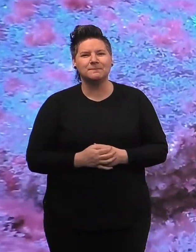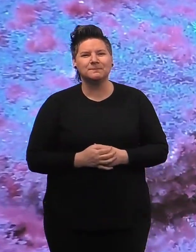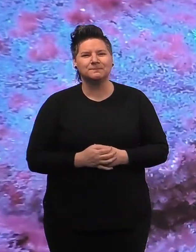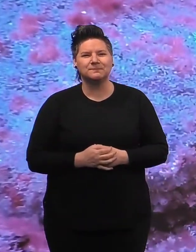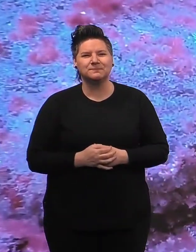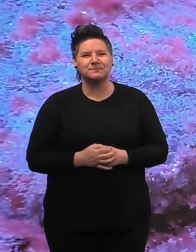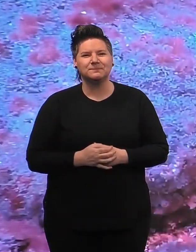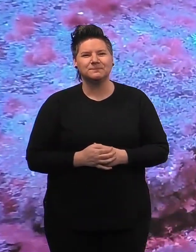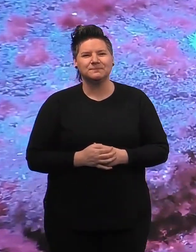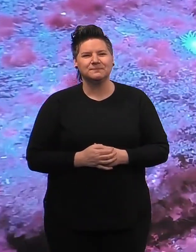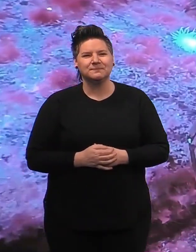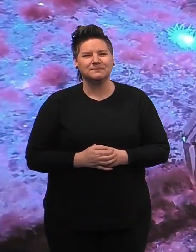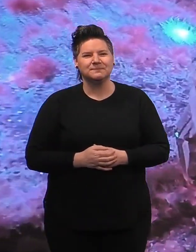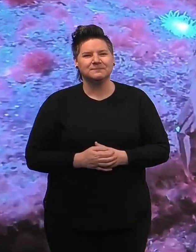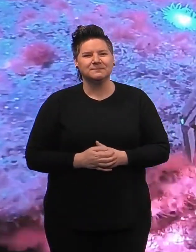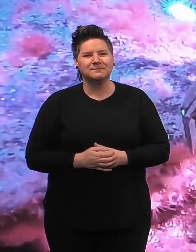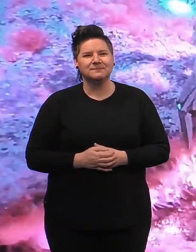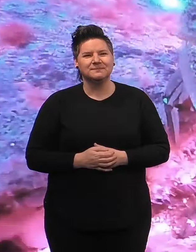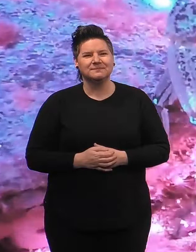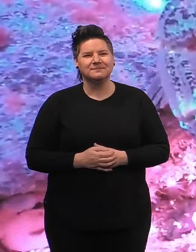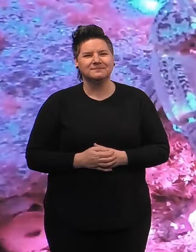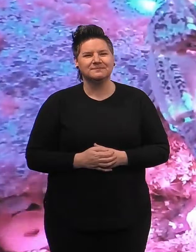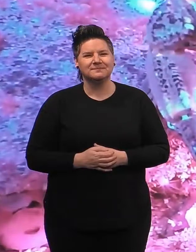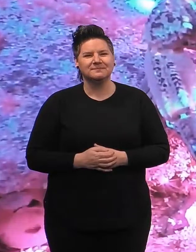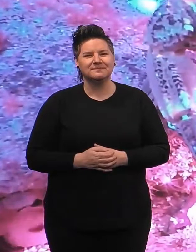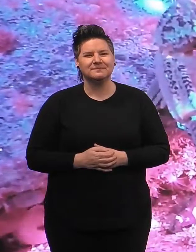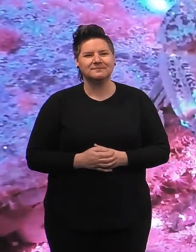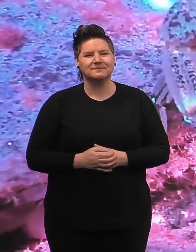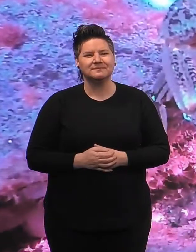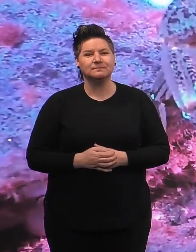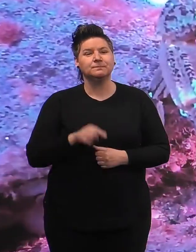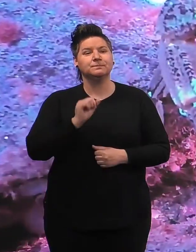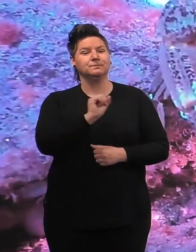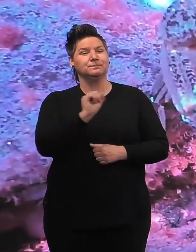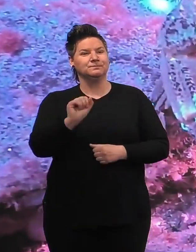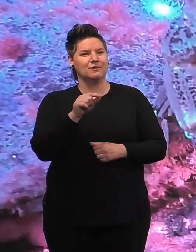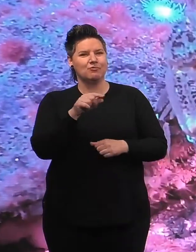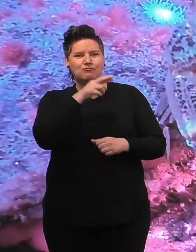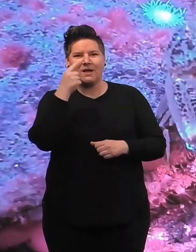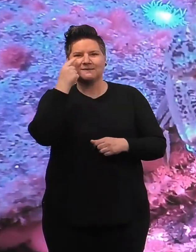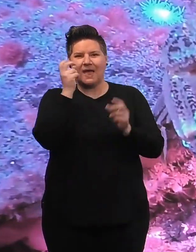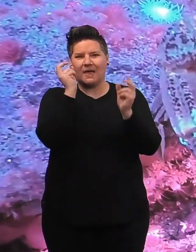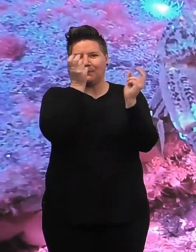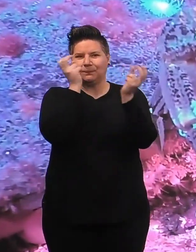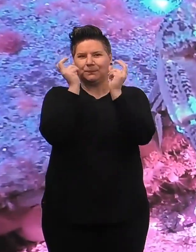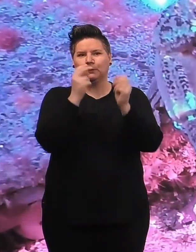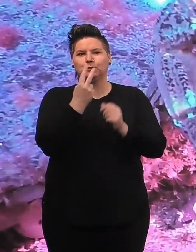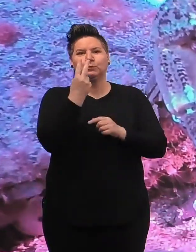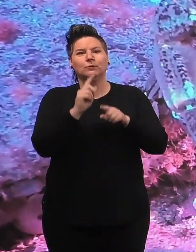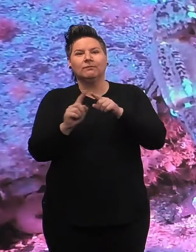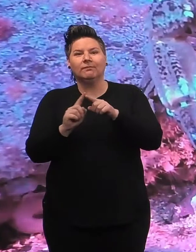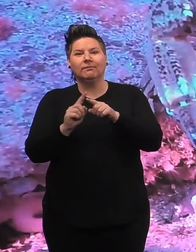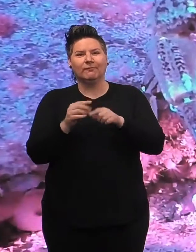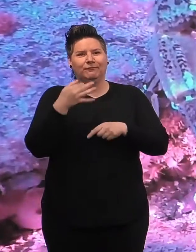bold of the crabs, and you can see it's got these bright red eyes. And then those two little things